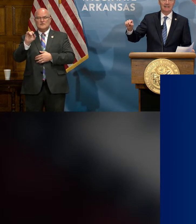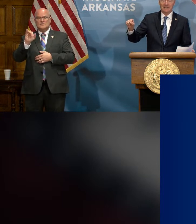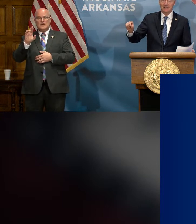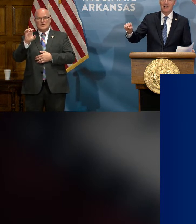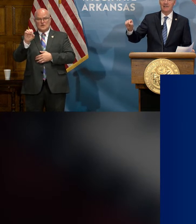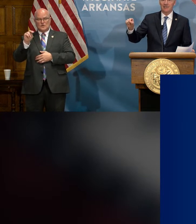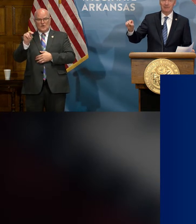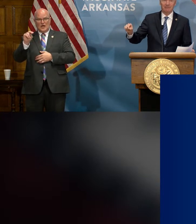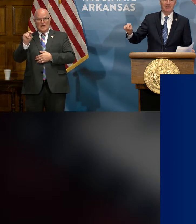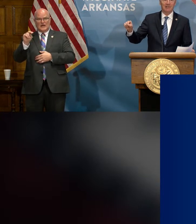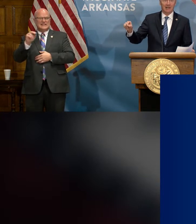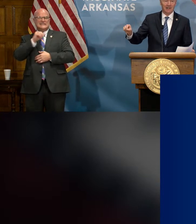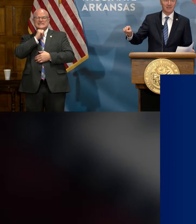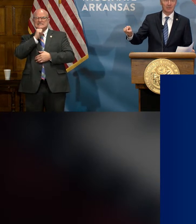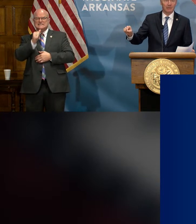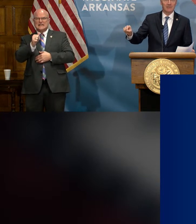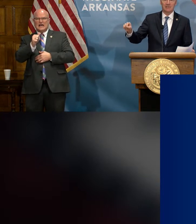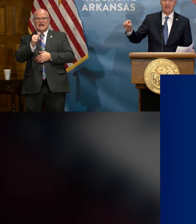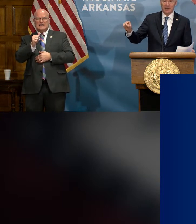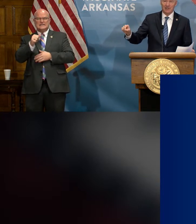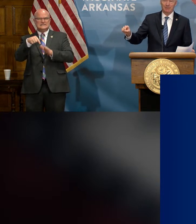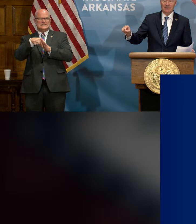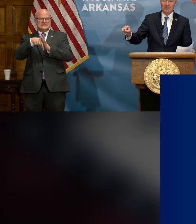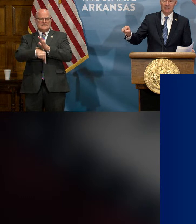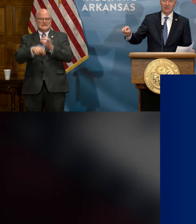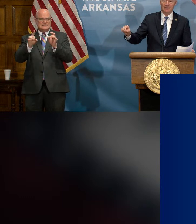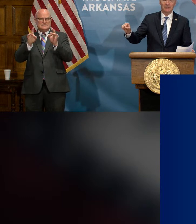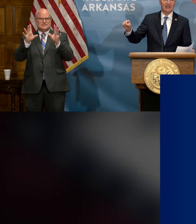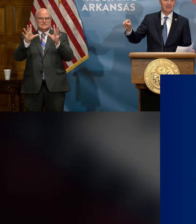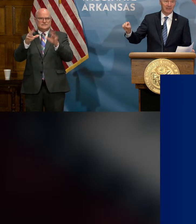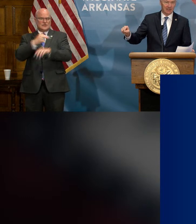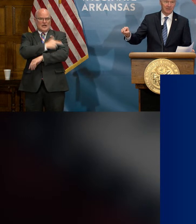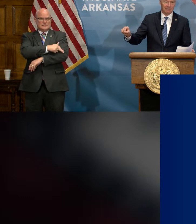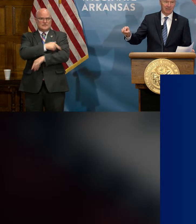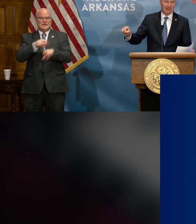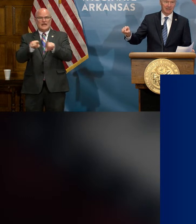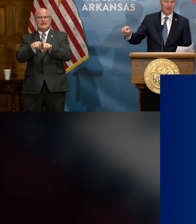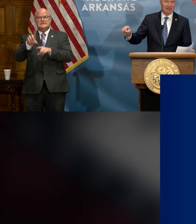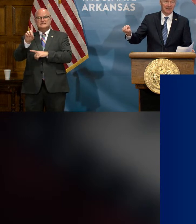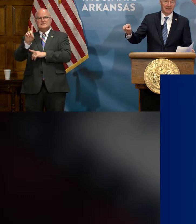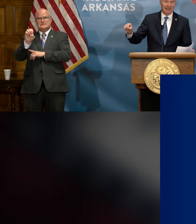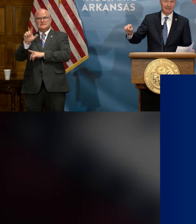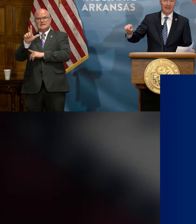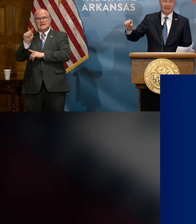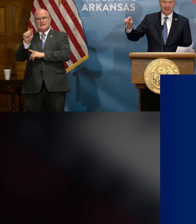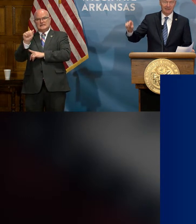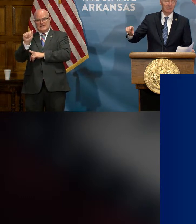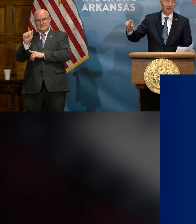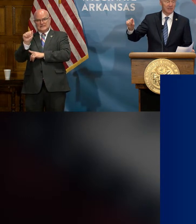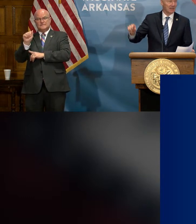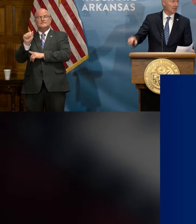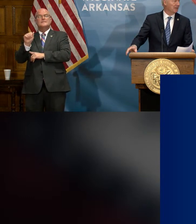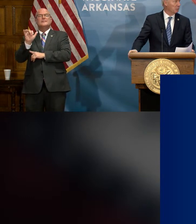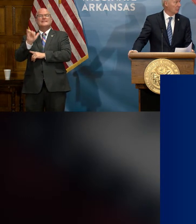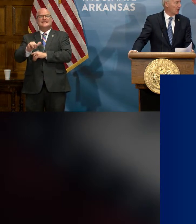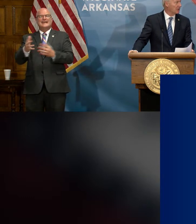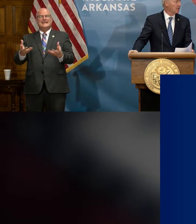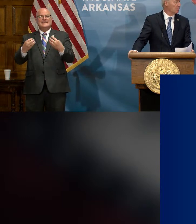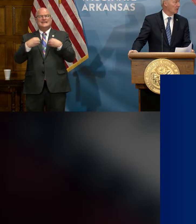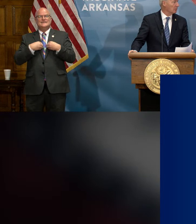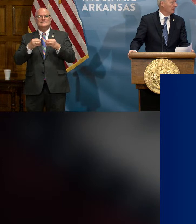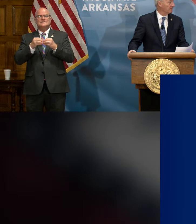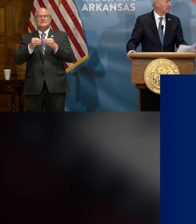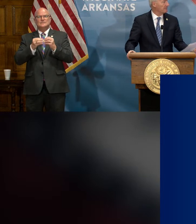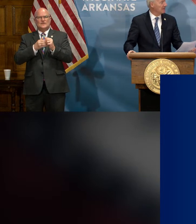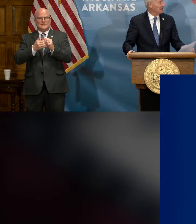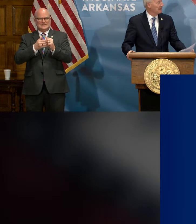variant is not as severe in consequences in hospitalizations as the Delta variant. And that gives us a little bit more margin